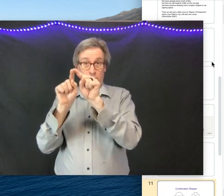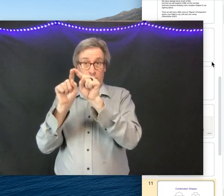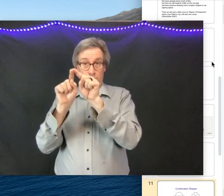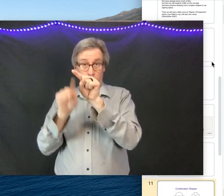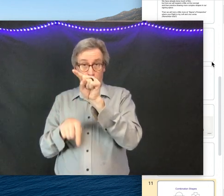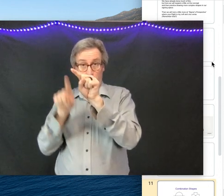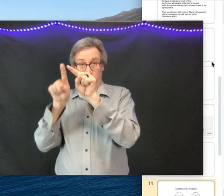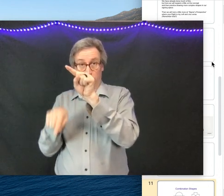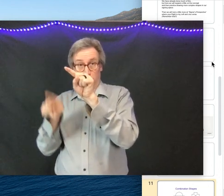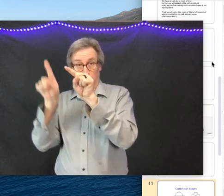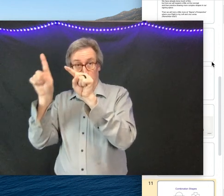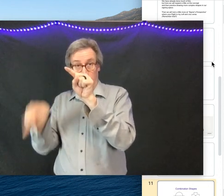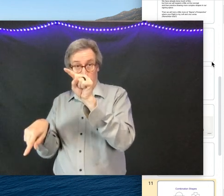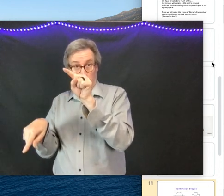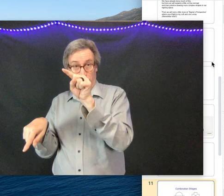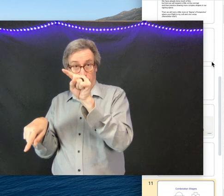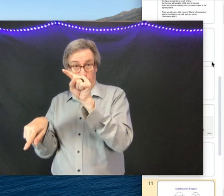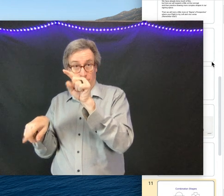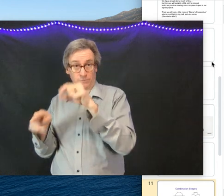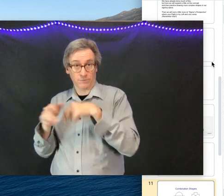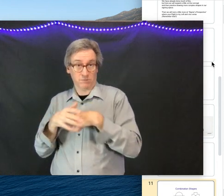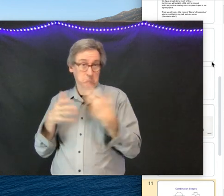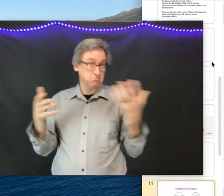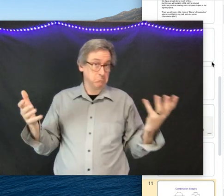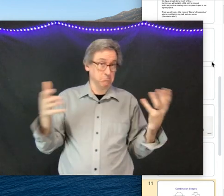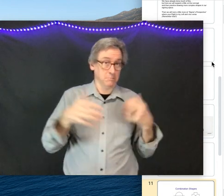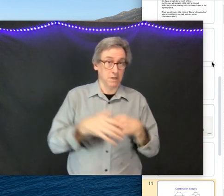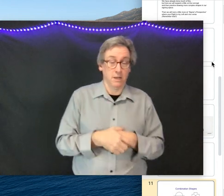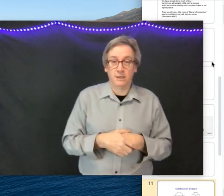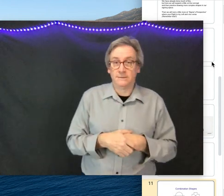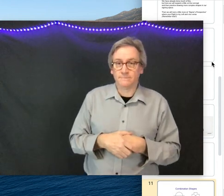section, shoo, shoo, shoo.